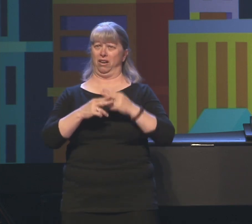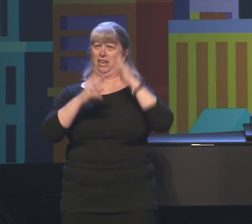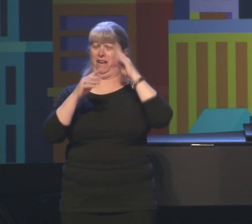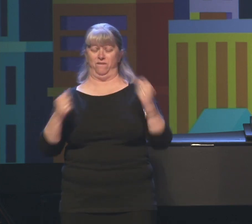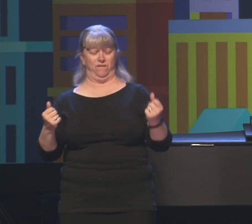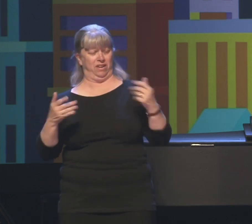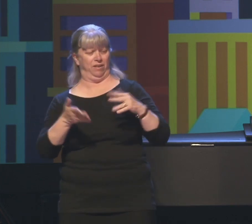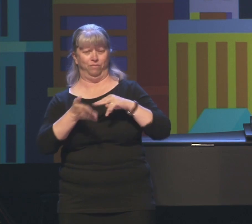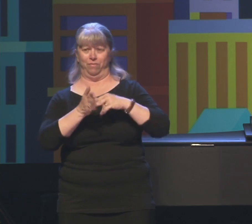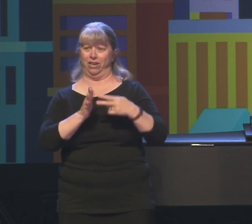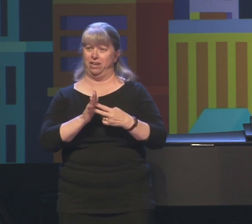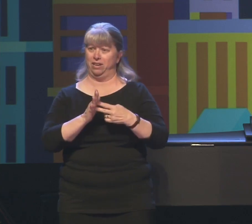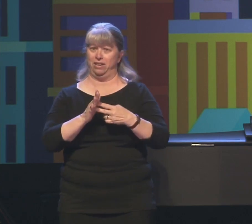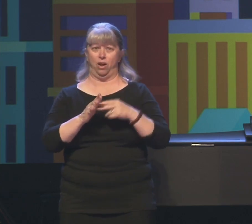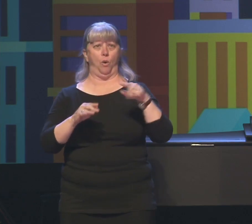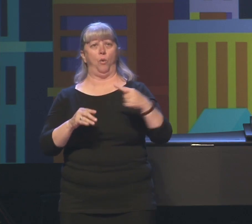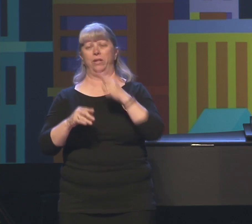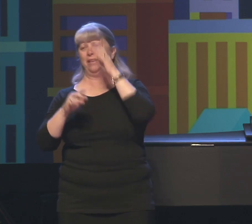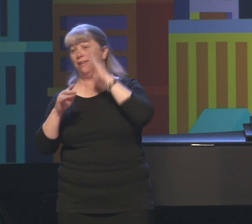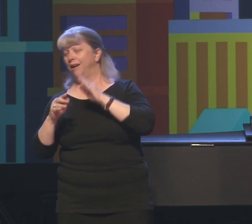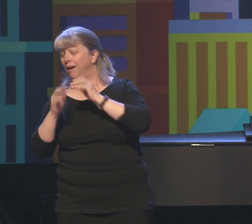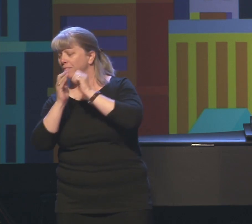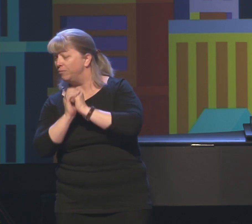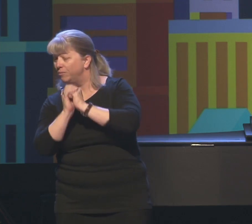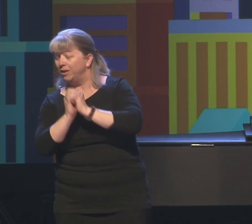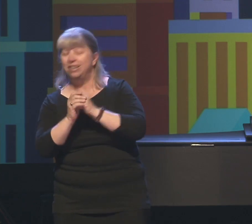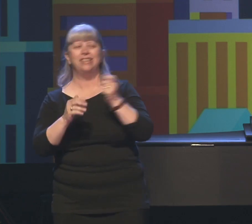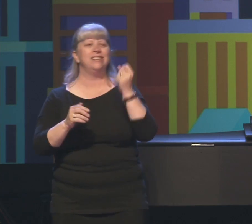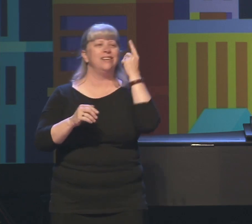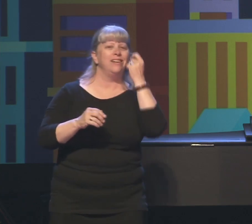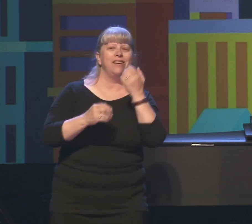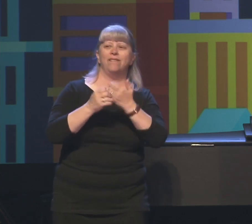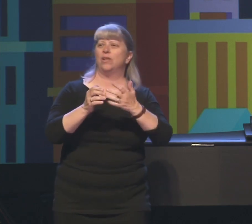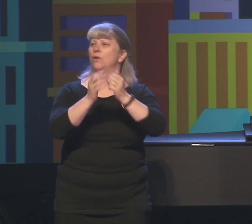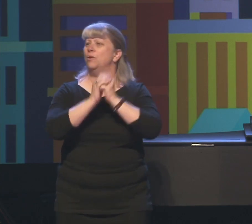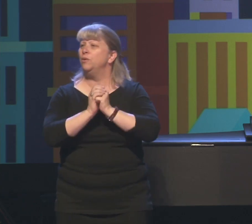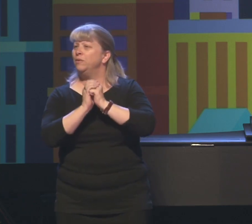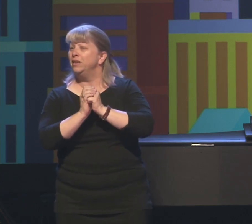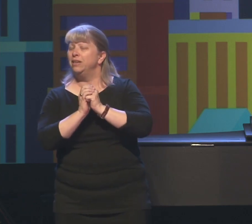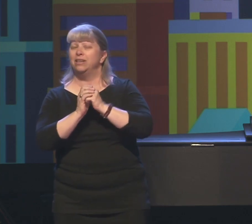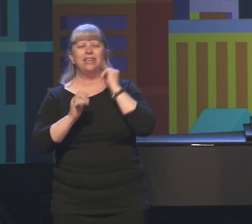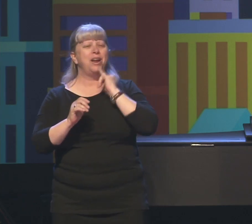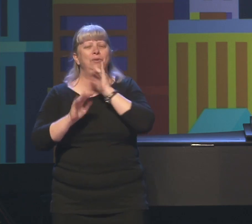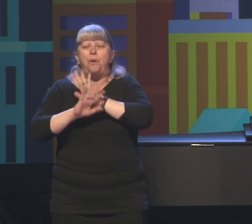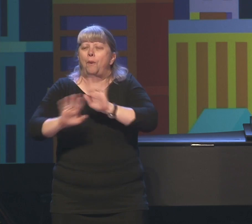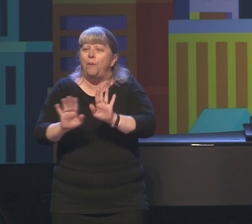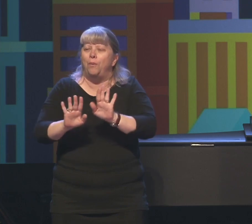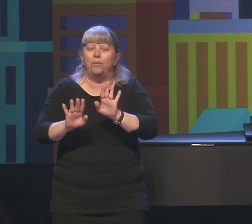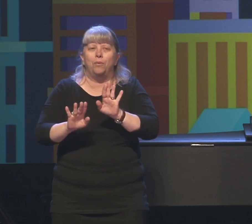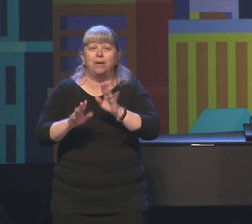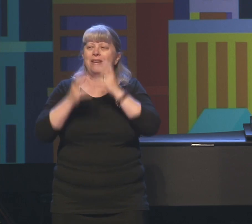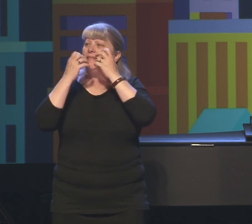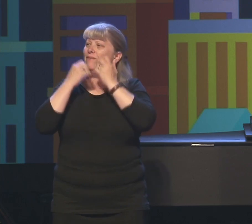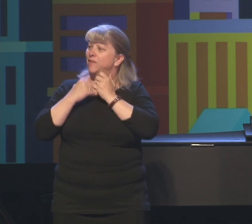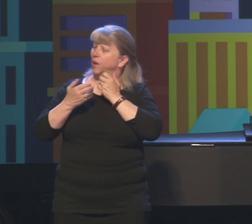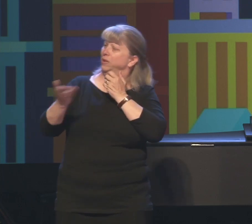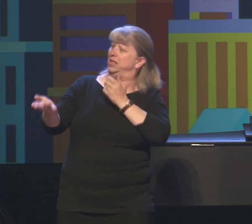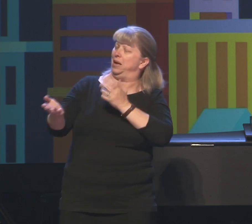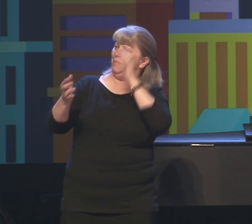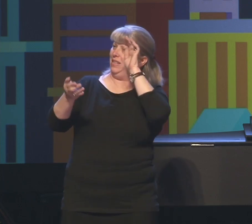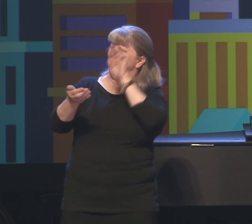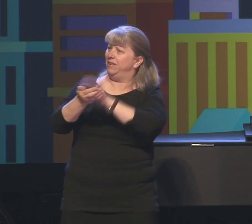that somehow Cornelius was monotheistic and he had it all together and he worshiped the God of Israel. No, he valued what they